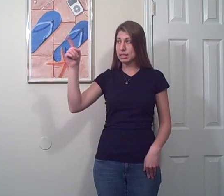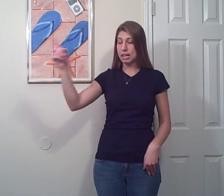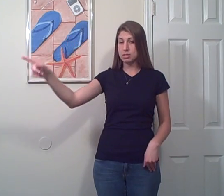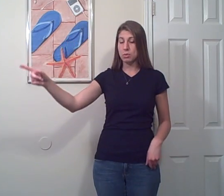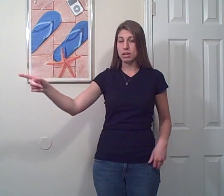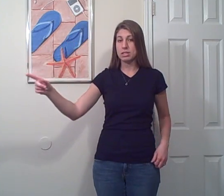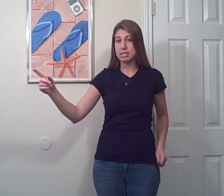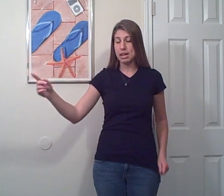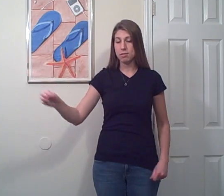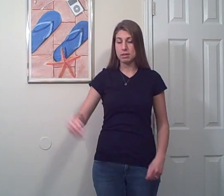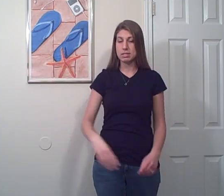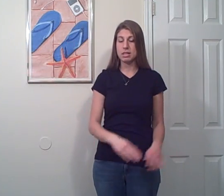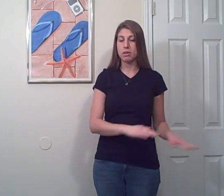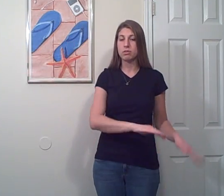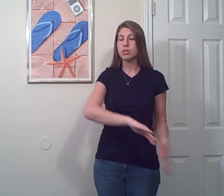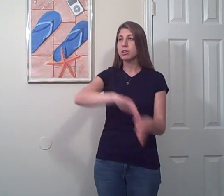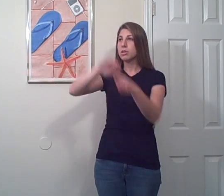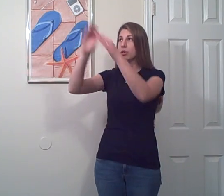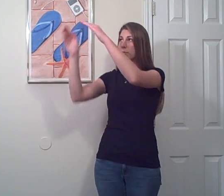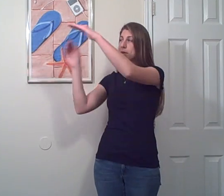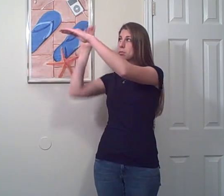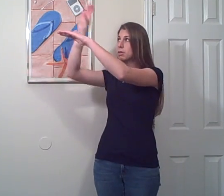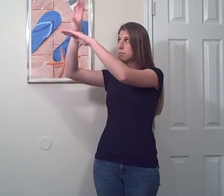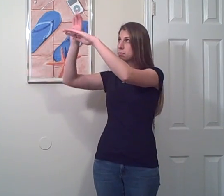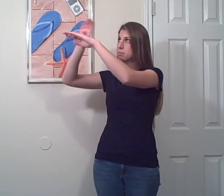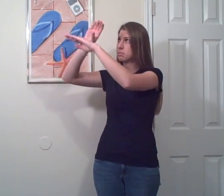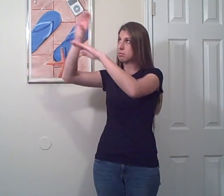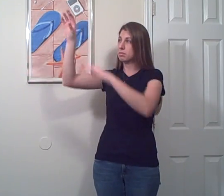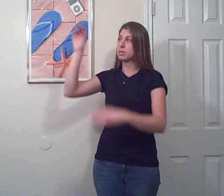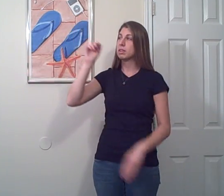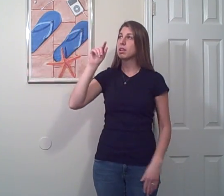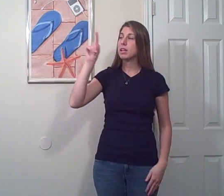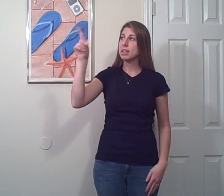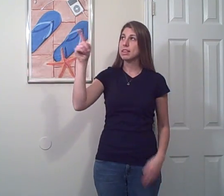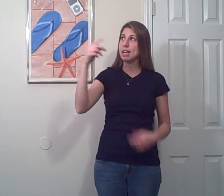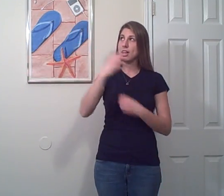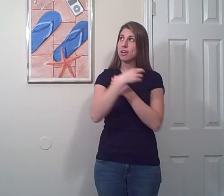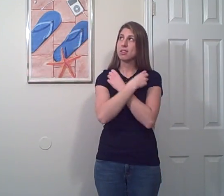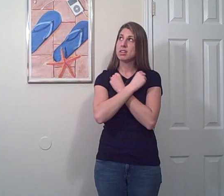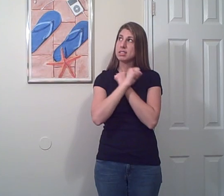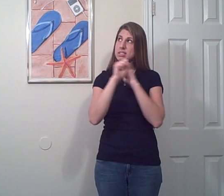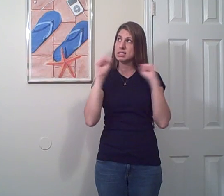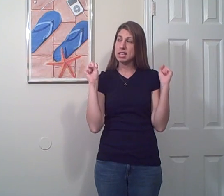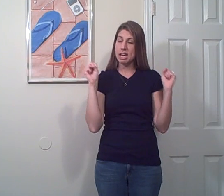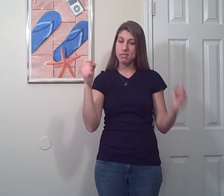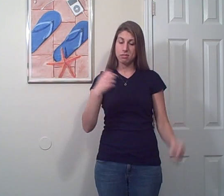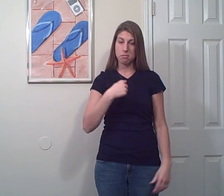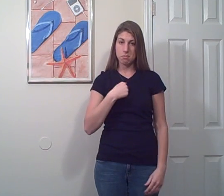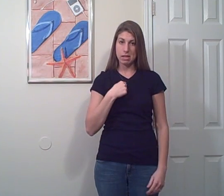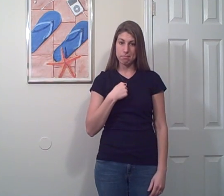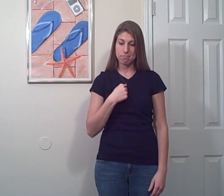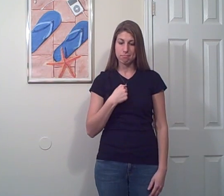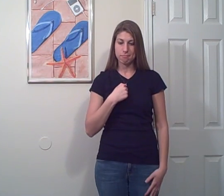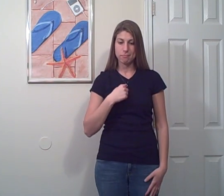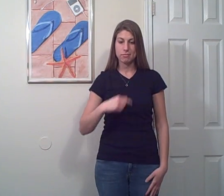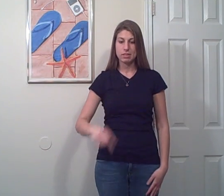that's where he saved me. So remember, there, save me.